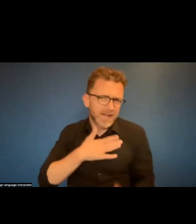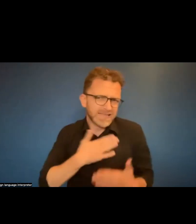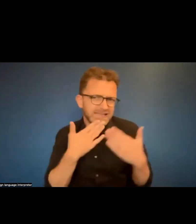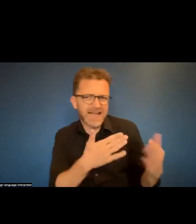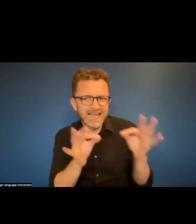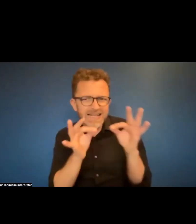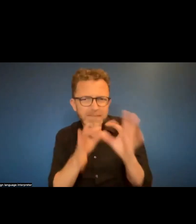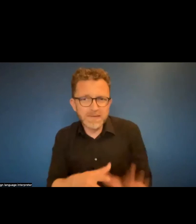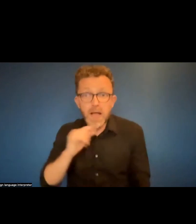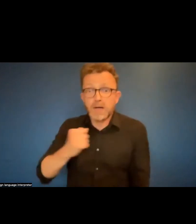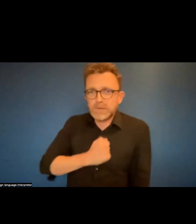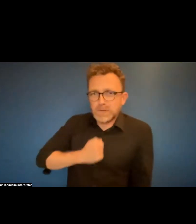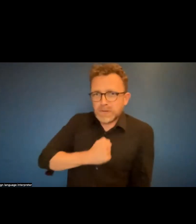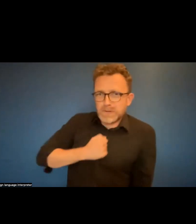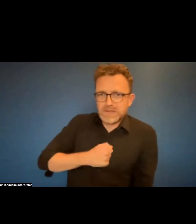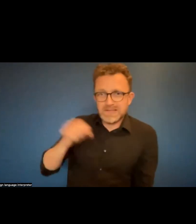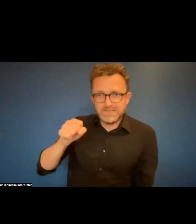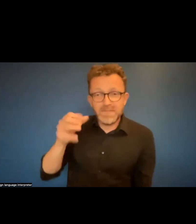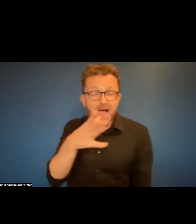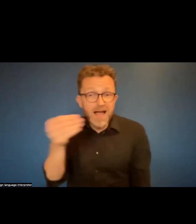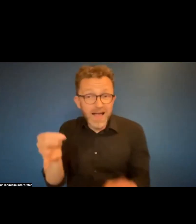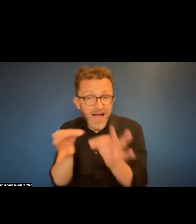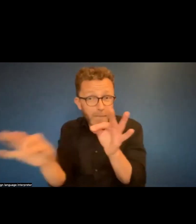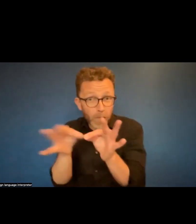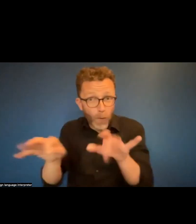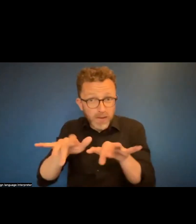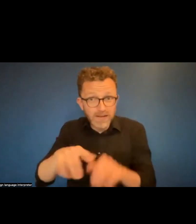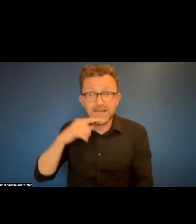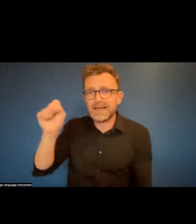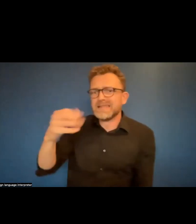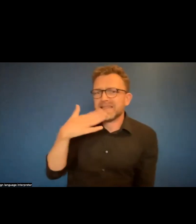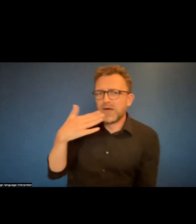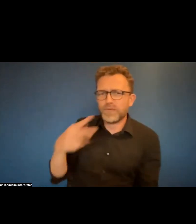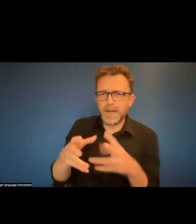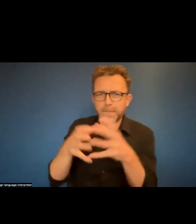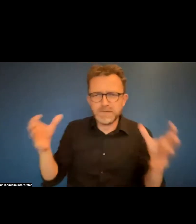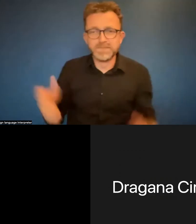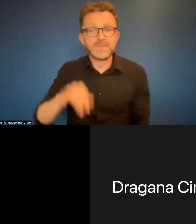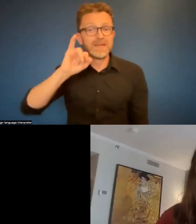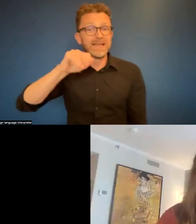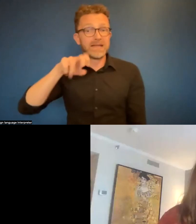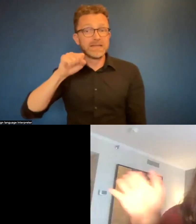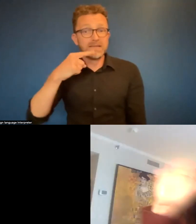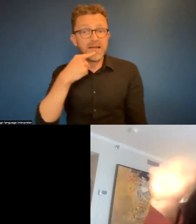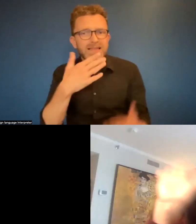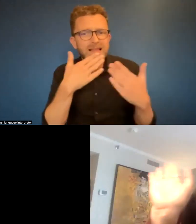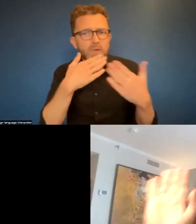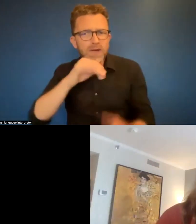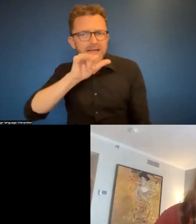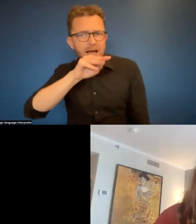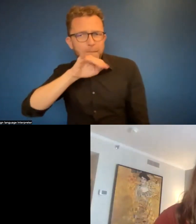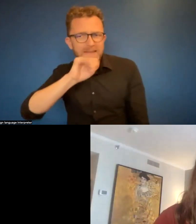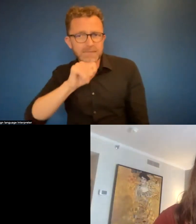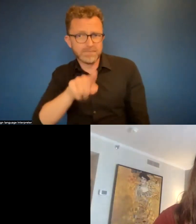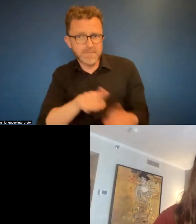we can close the webinar, Jamie. Okay, thank you again. Bye-bye, everybody. Bye-bye.